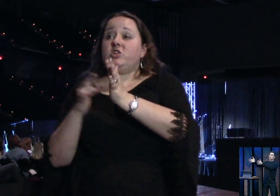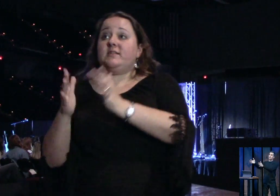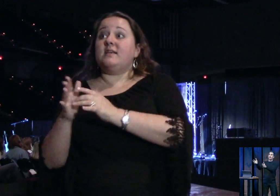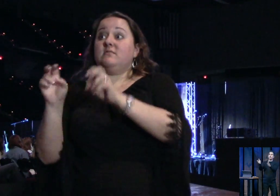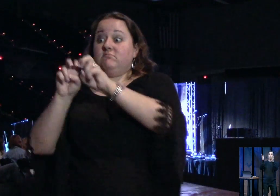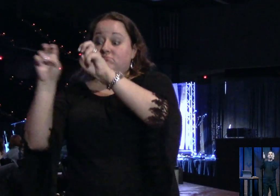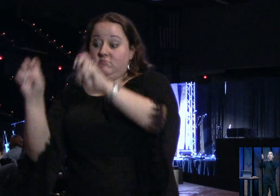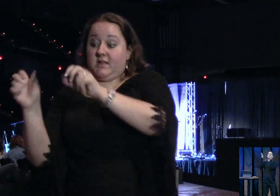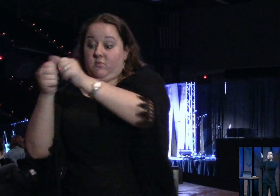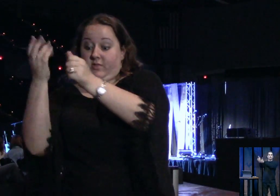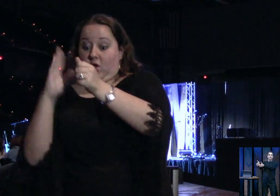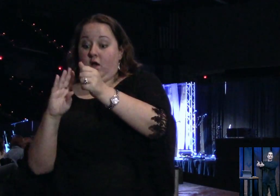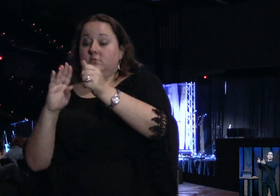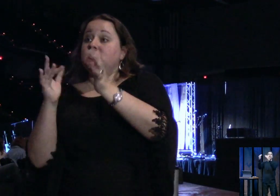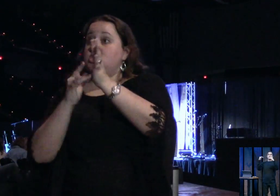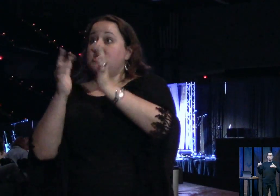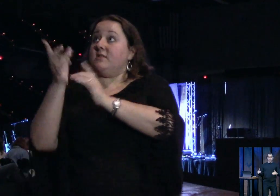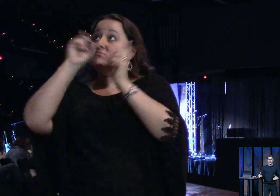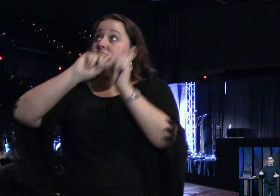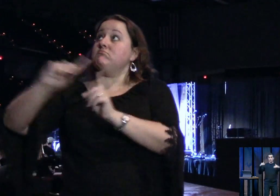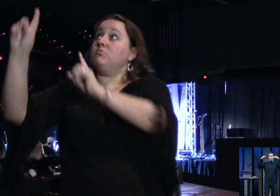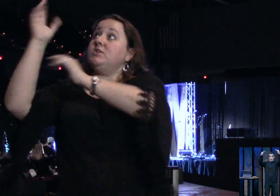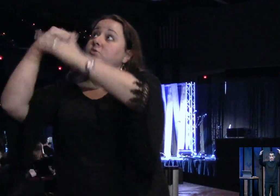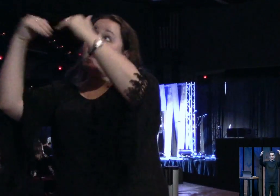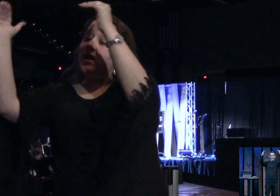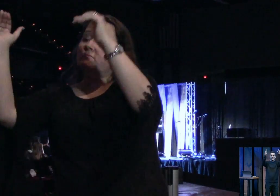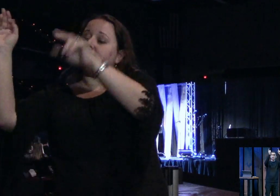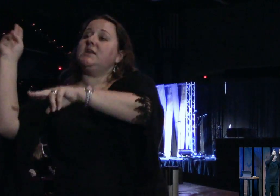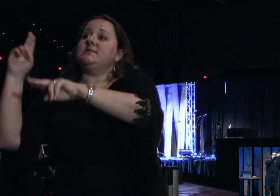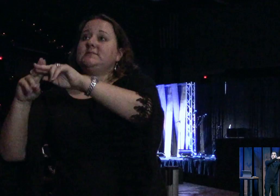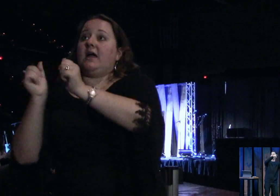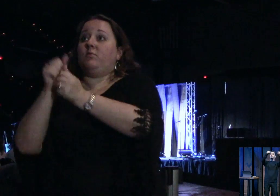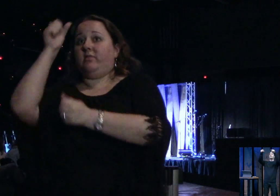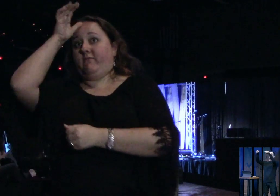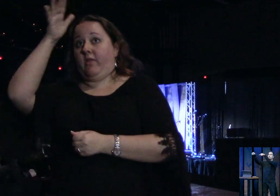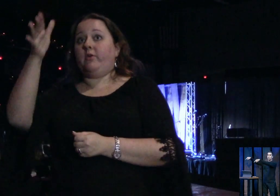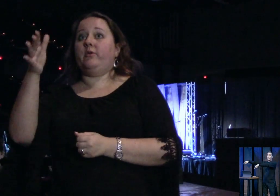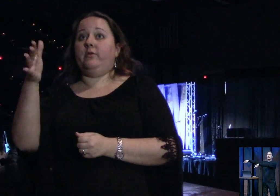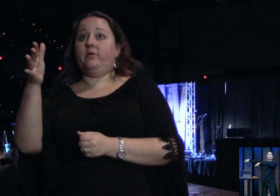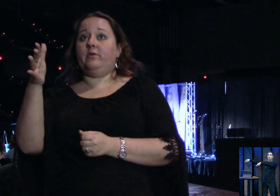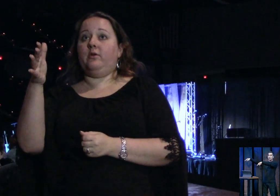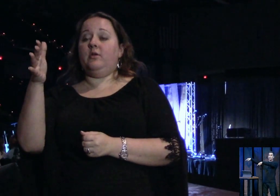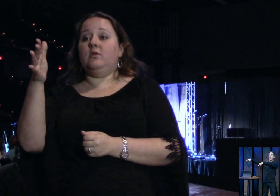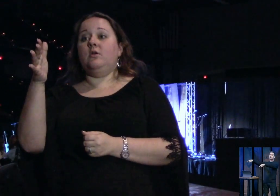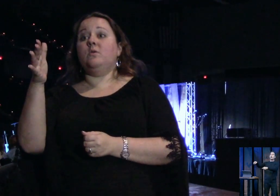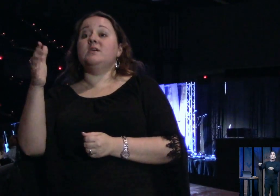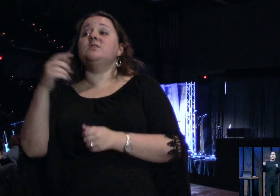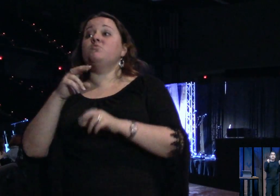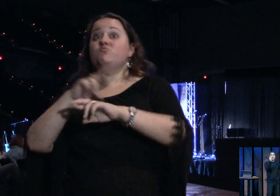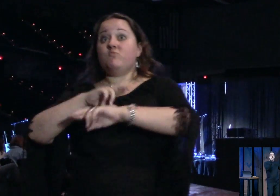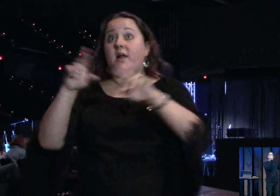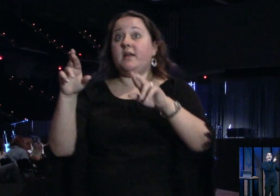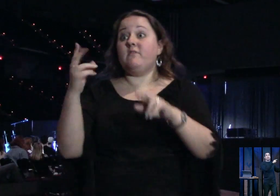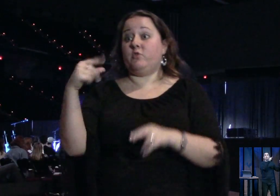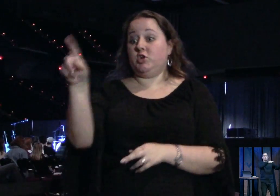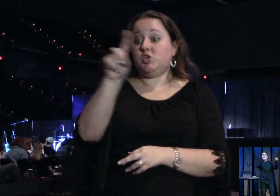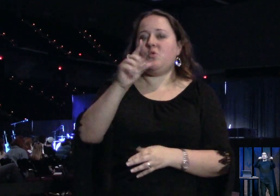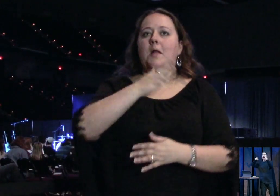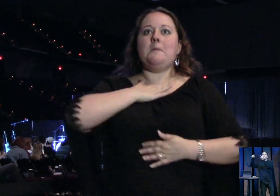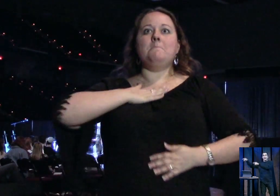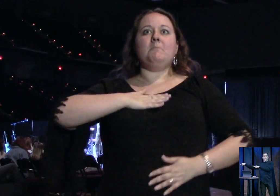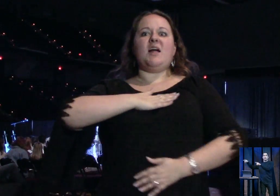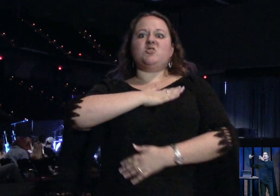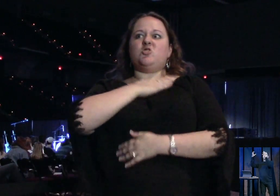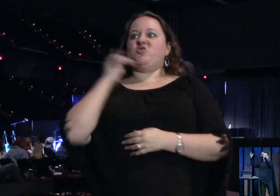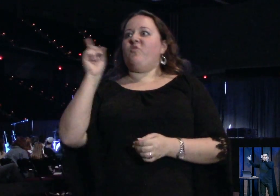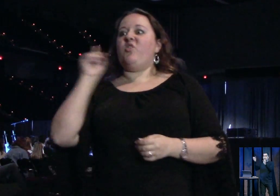hand of the Father? That's Jesus. Jesus ascended into heaven and he was seated at the right hand of the Father. So at your